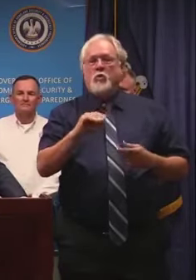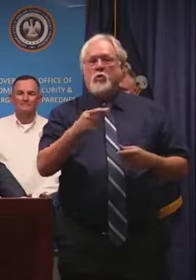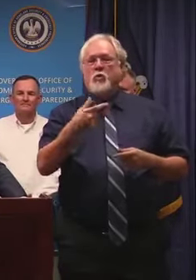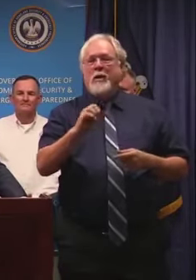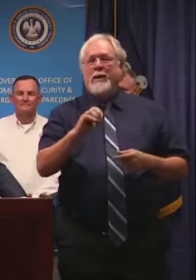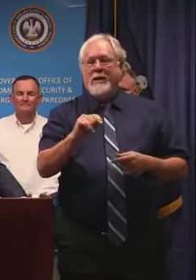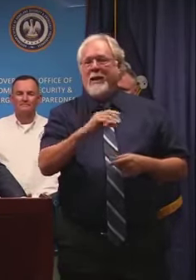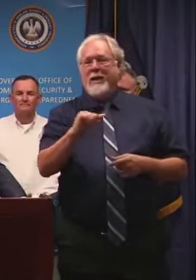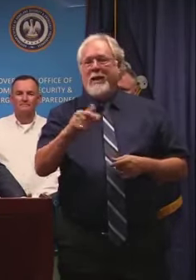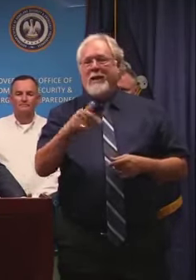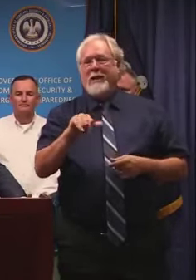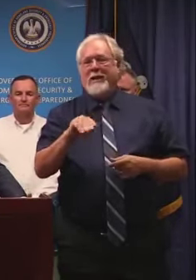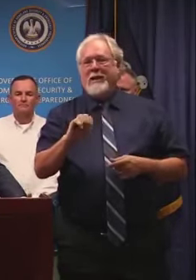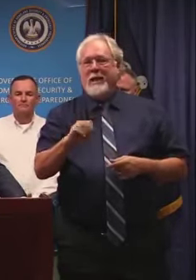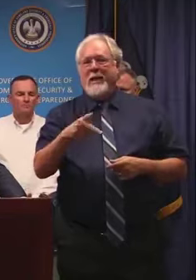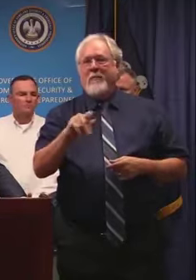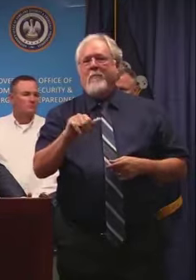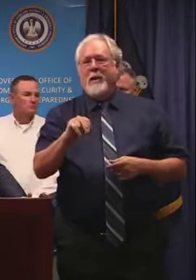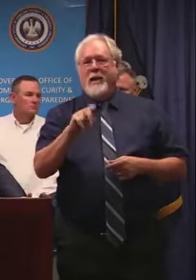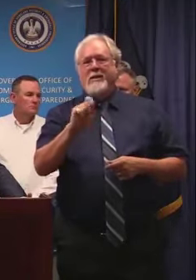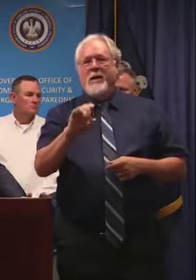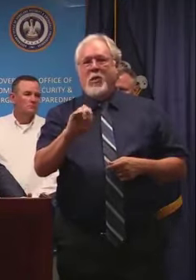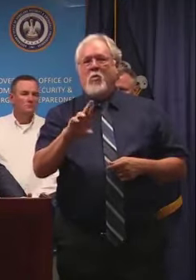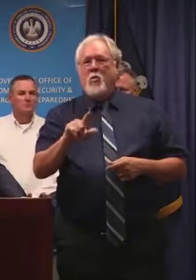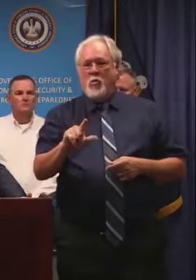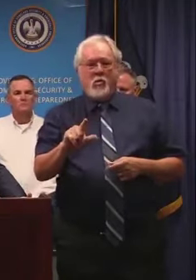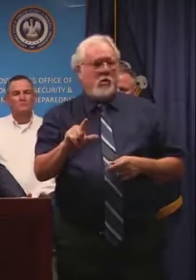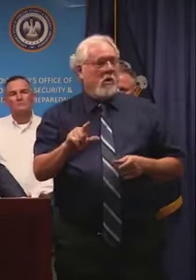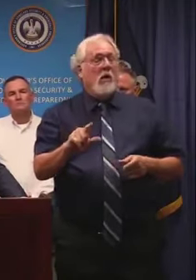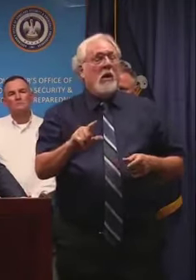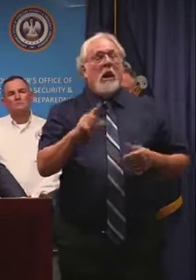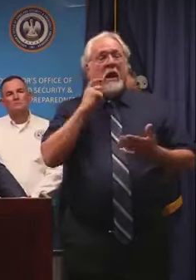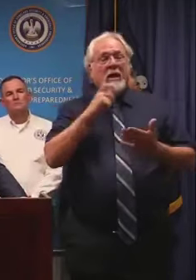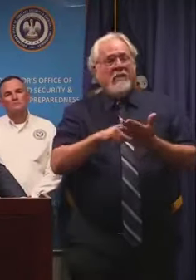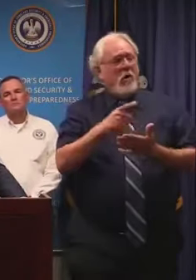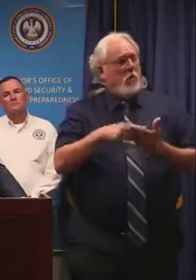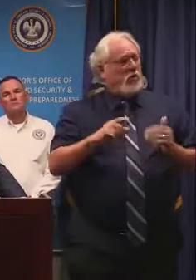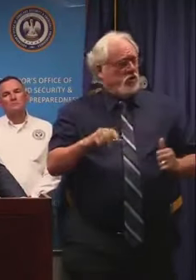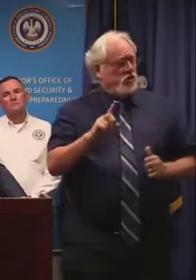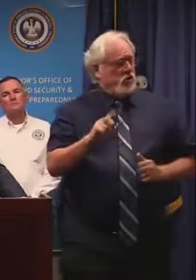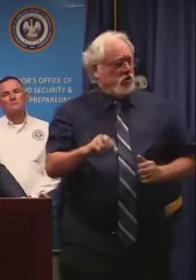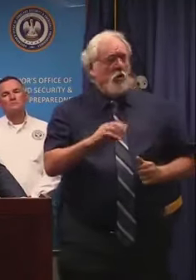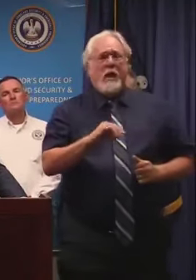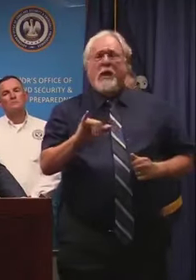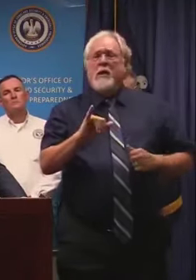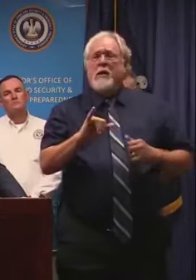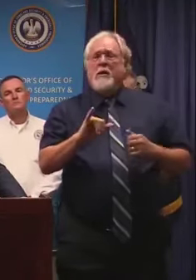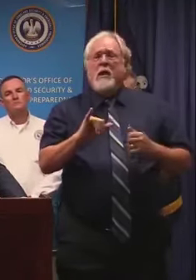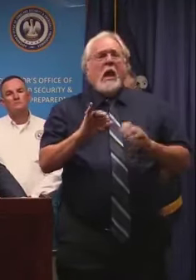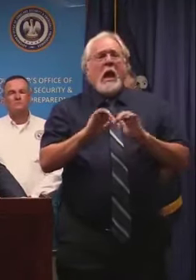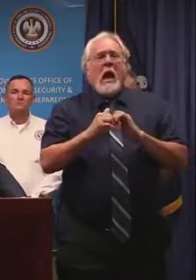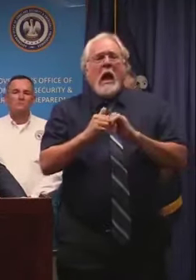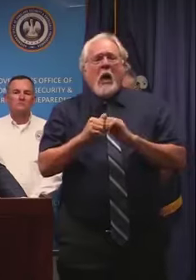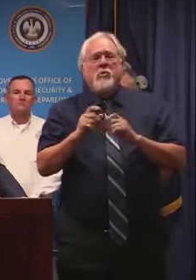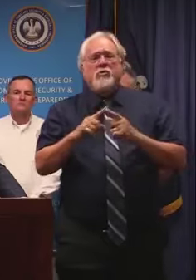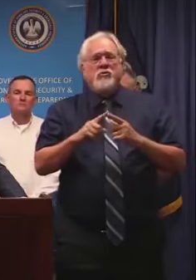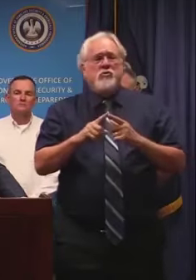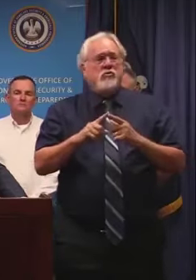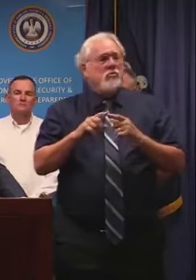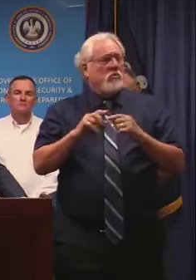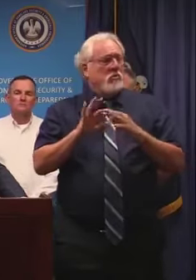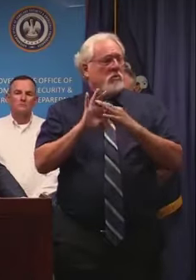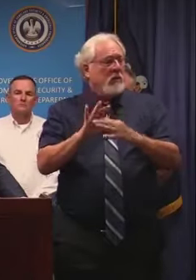getAGamePlan.org in order to identify those things that you should be doing, and also to identify the ways in which you can stay in